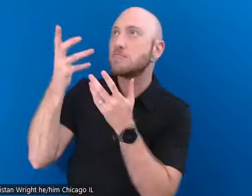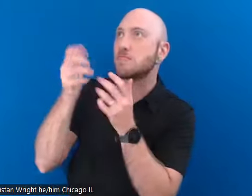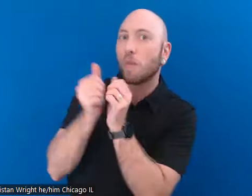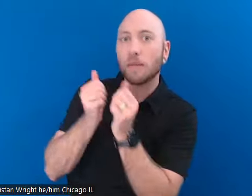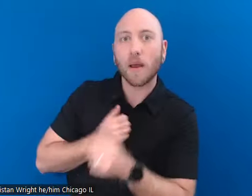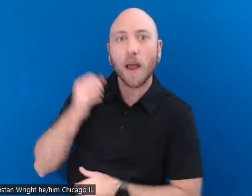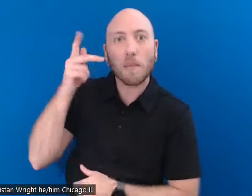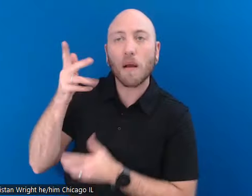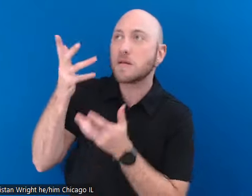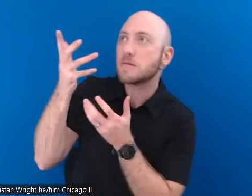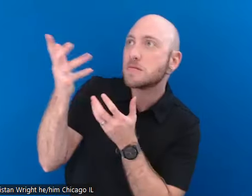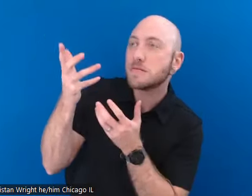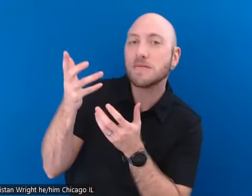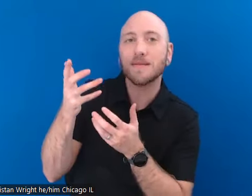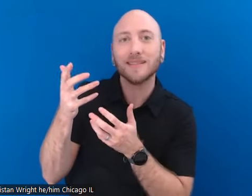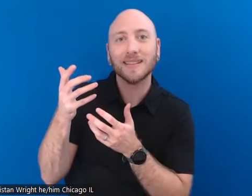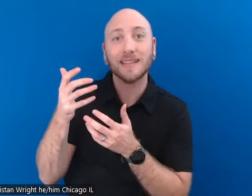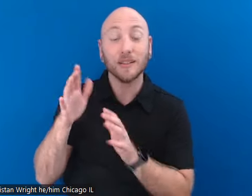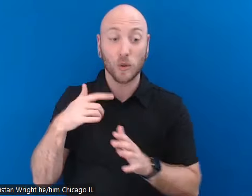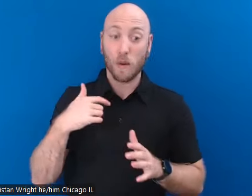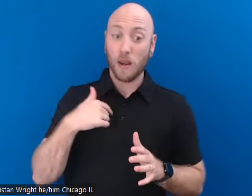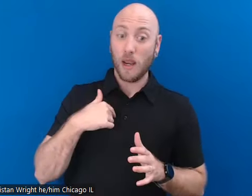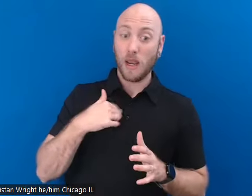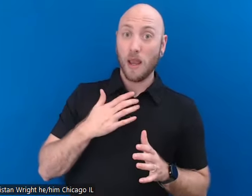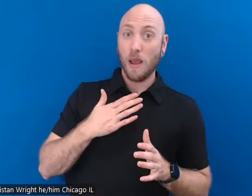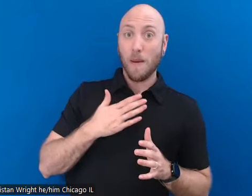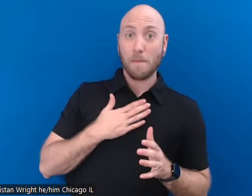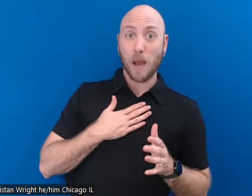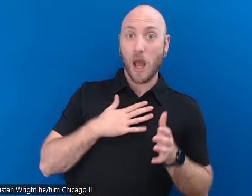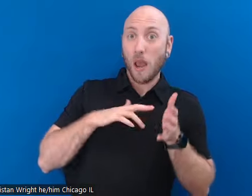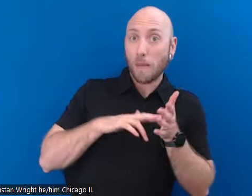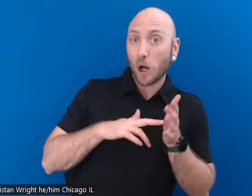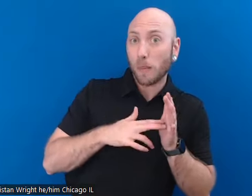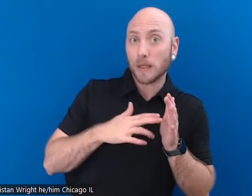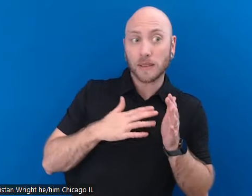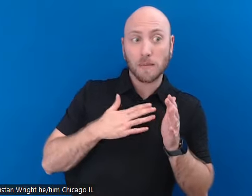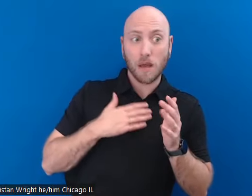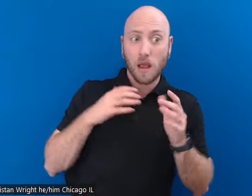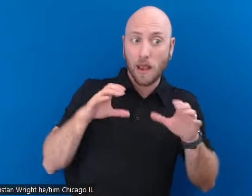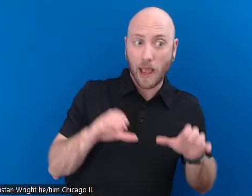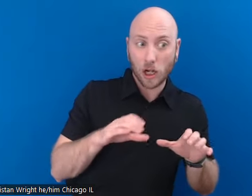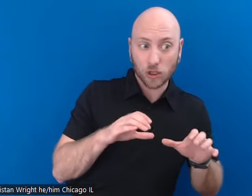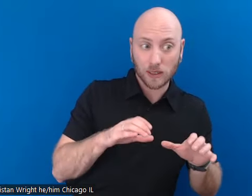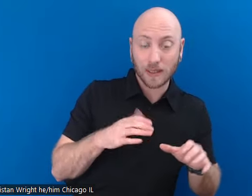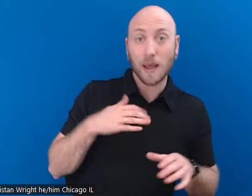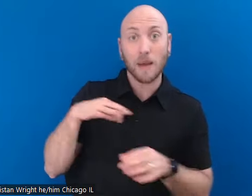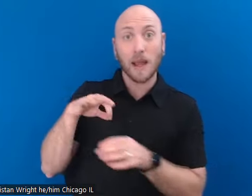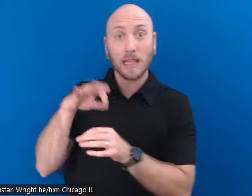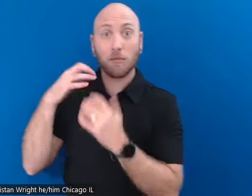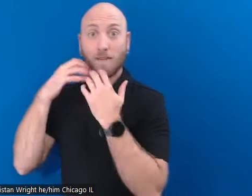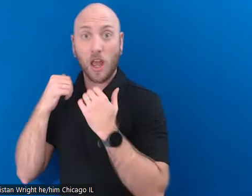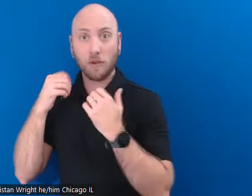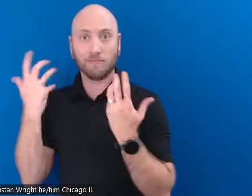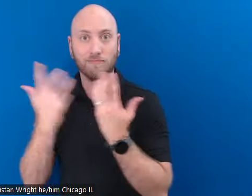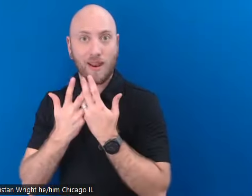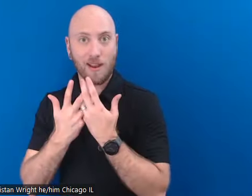my intentions are in line with like my spiritual values. When I'm doing that on a